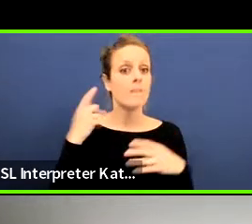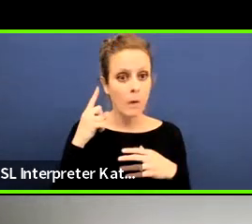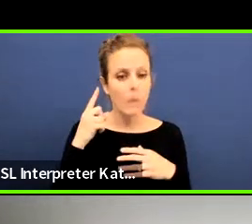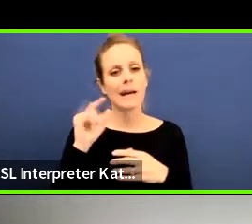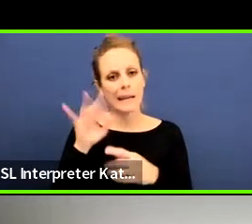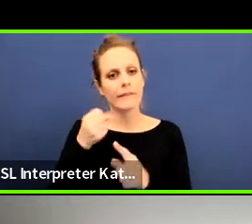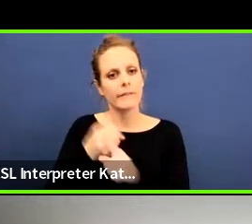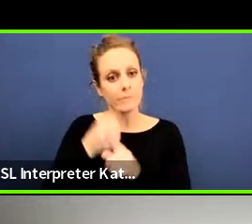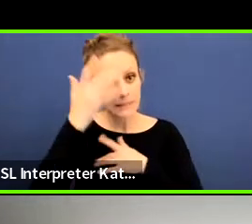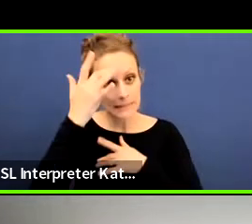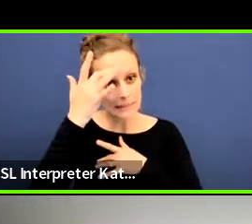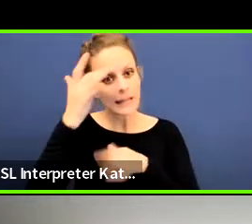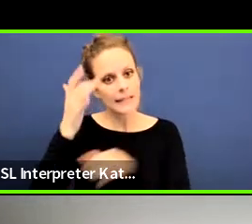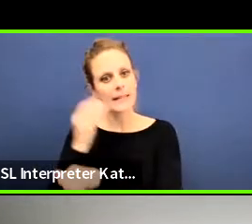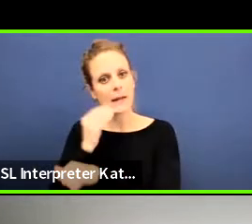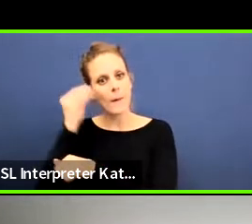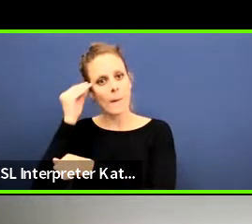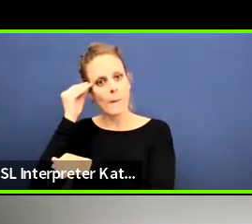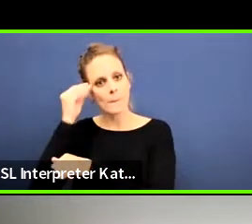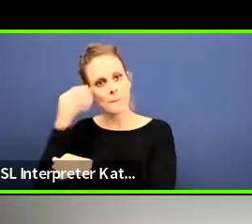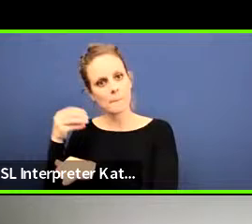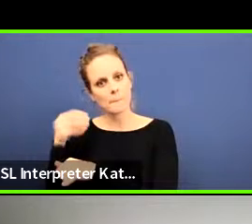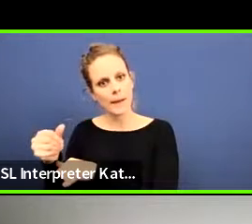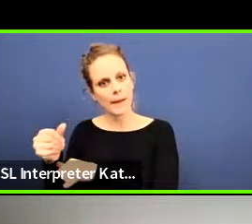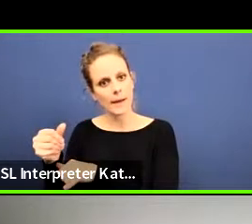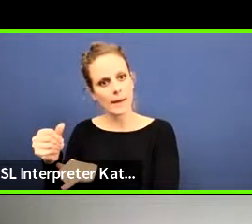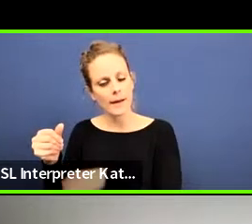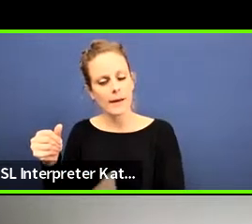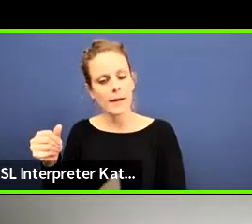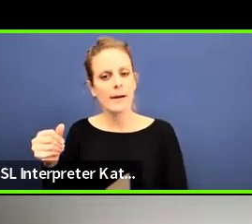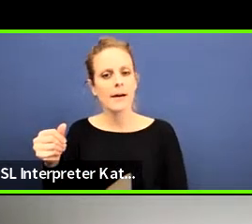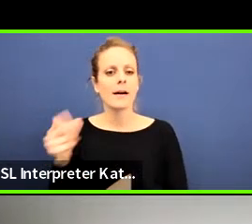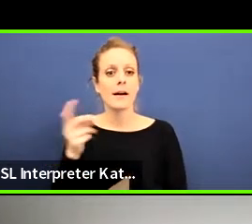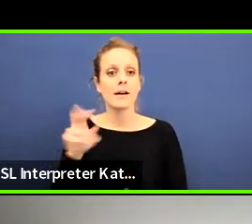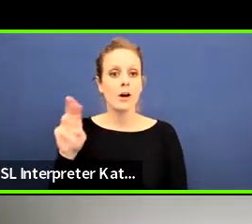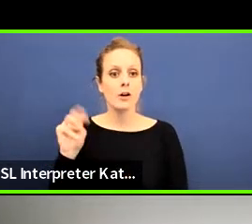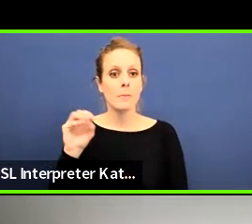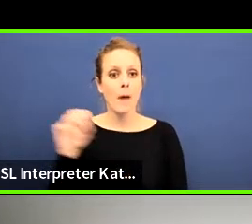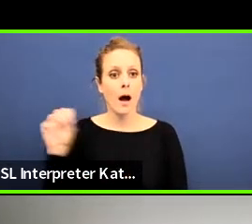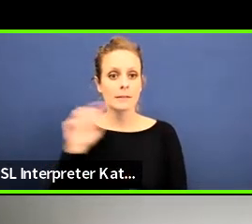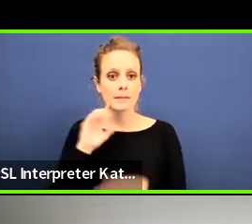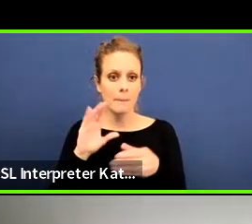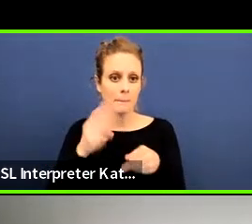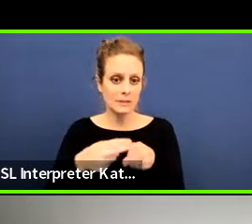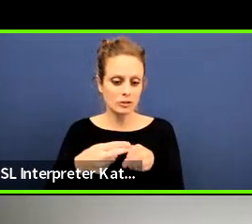Moss mentioned, since we're going to be with this for a while,